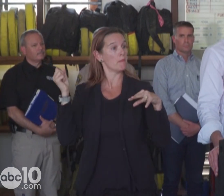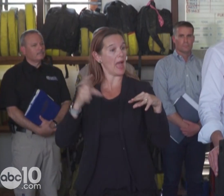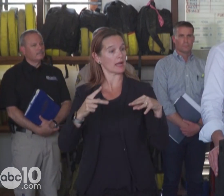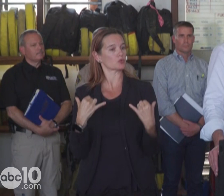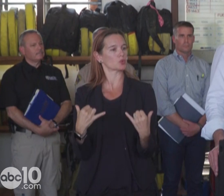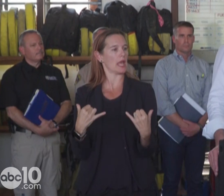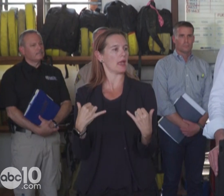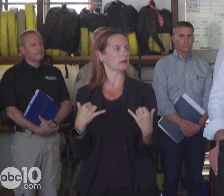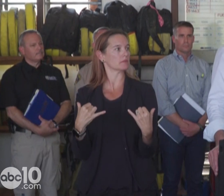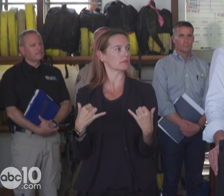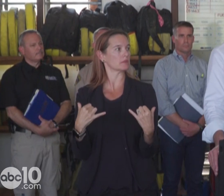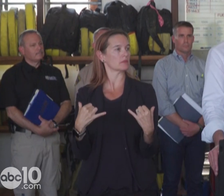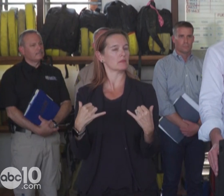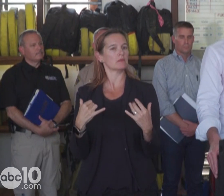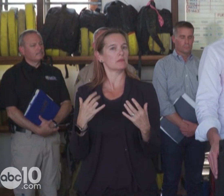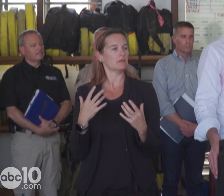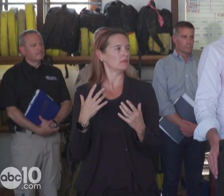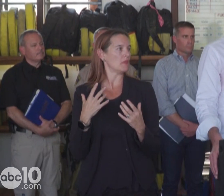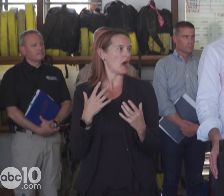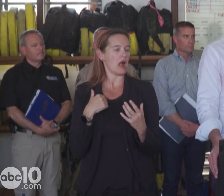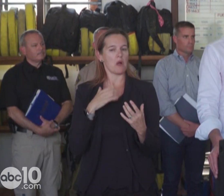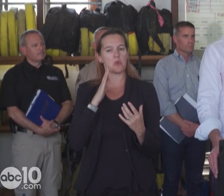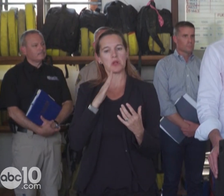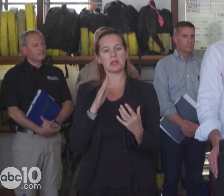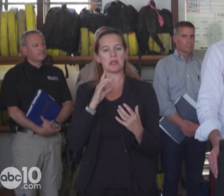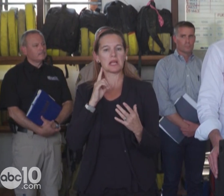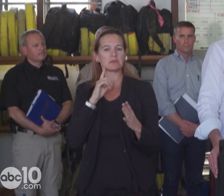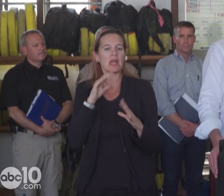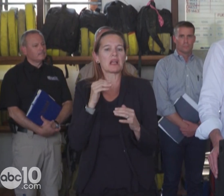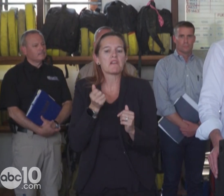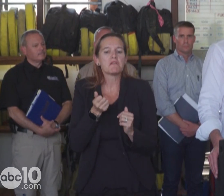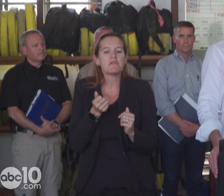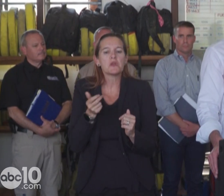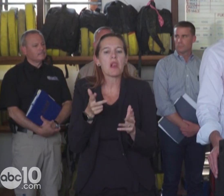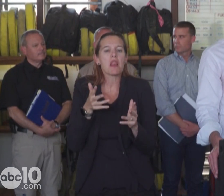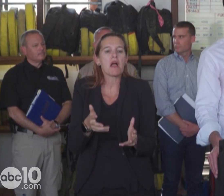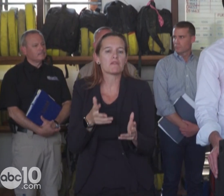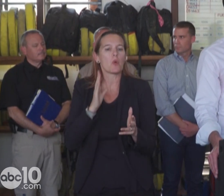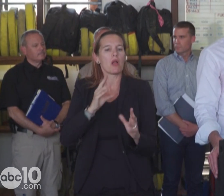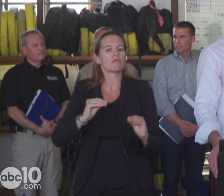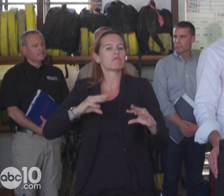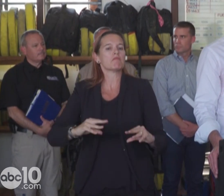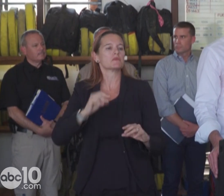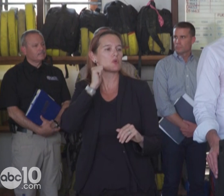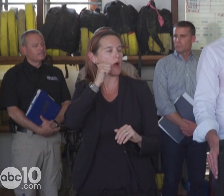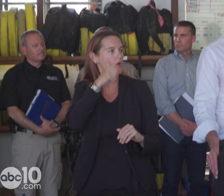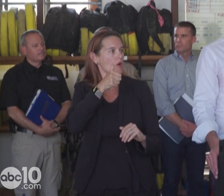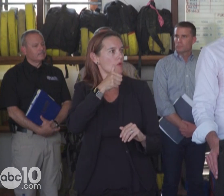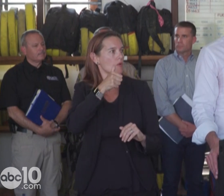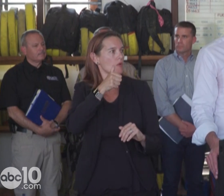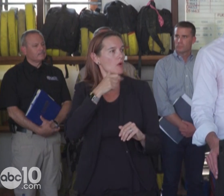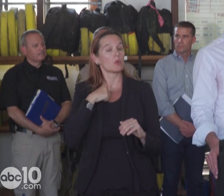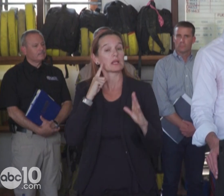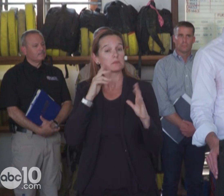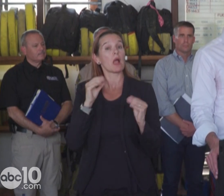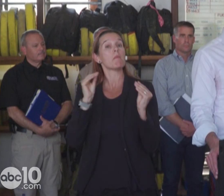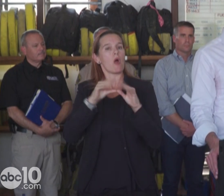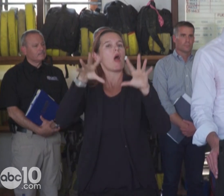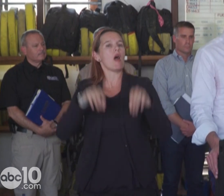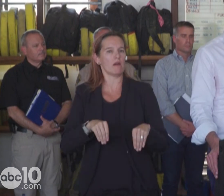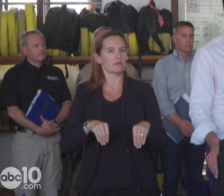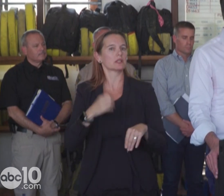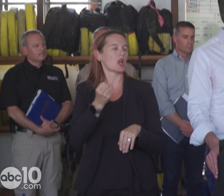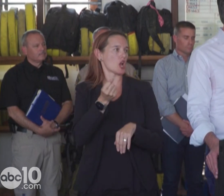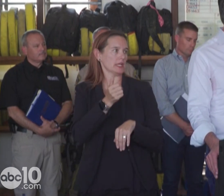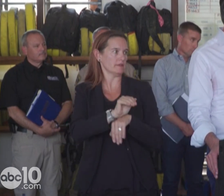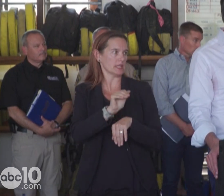today, probably at the latest, few, I imagine, scattered tomorrow. But we expect more power outages Saturday evening